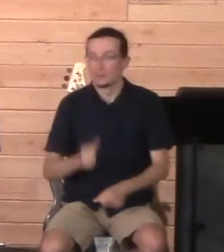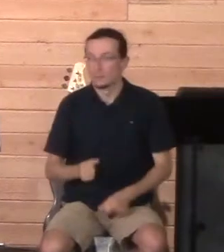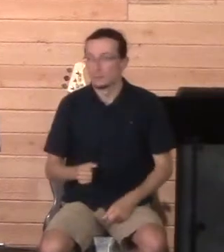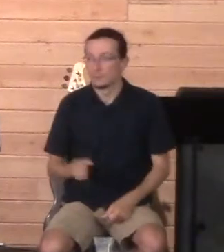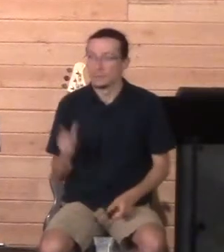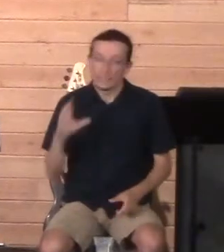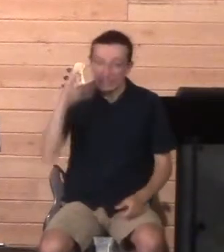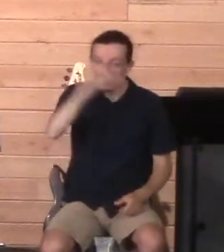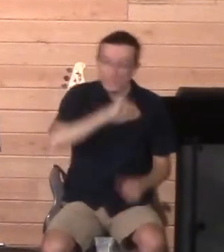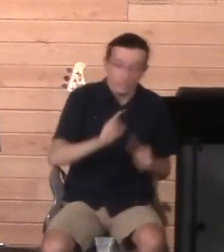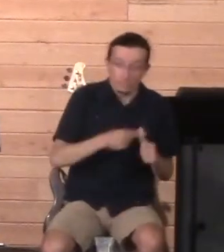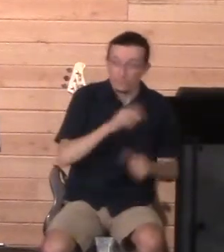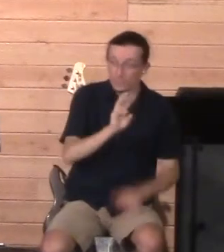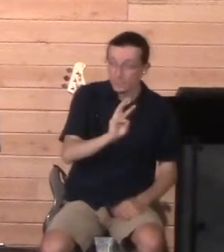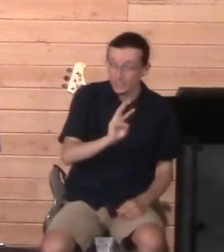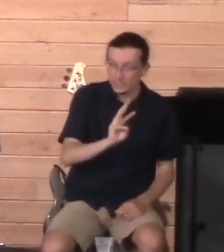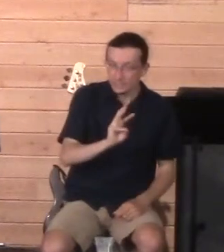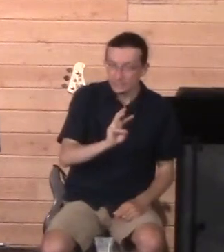6.